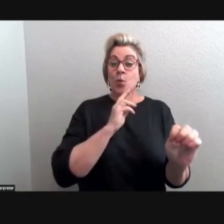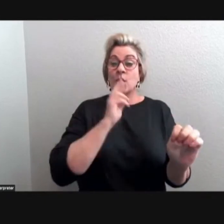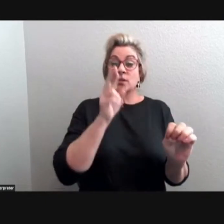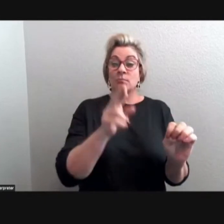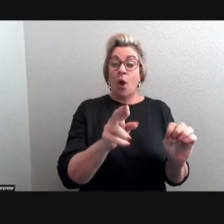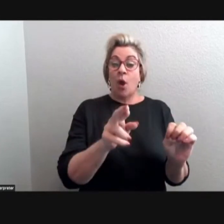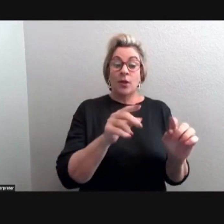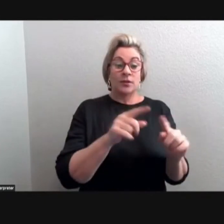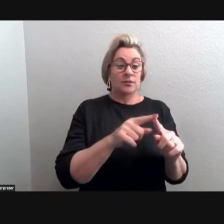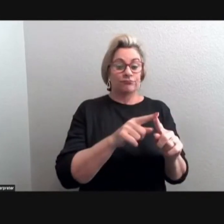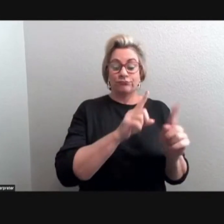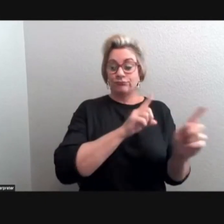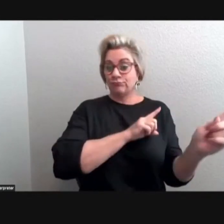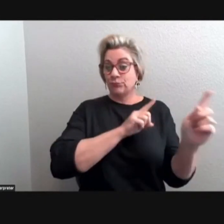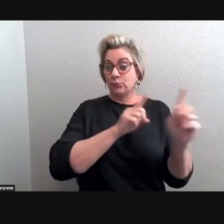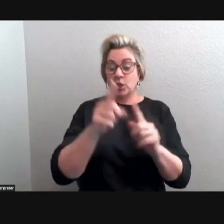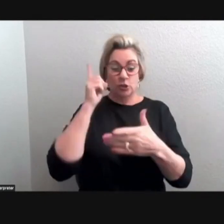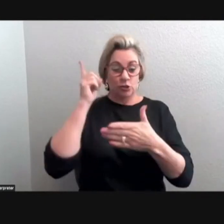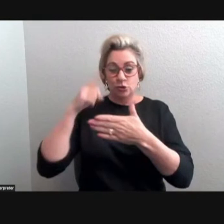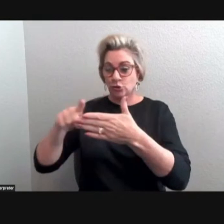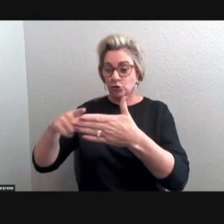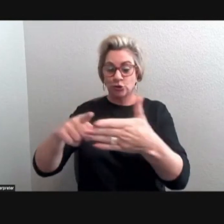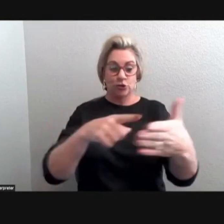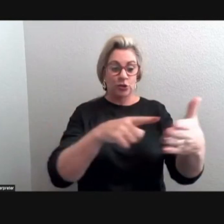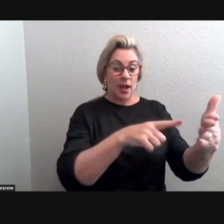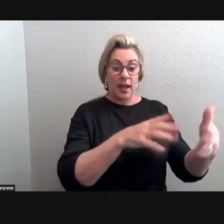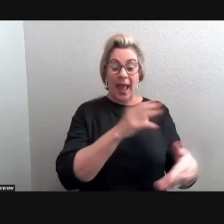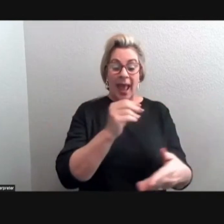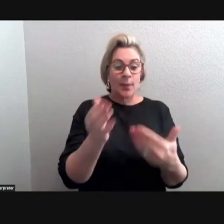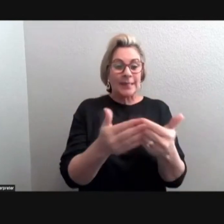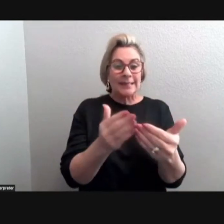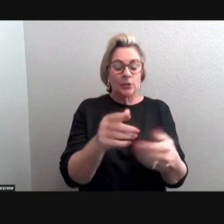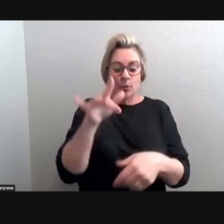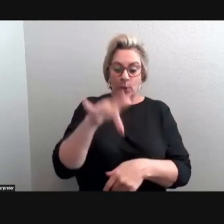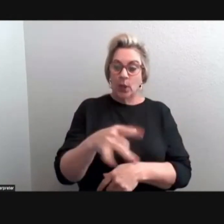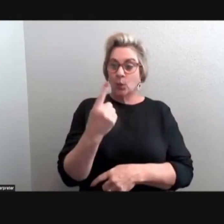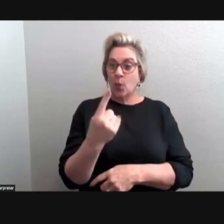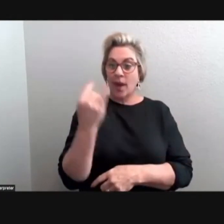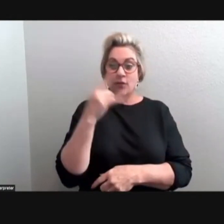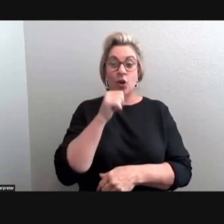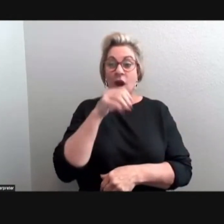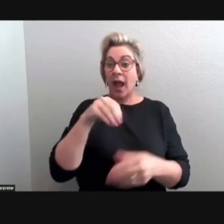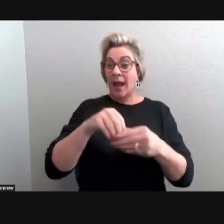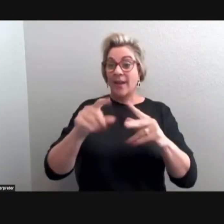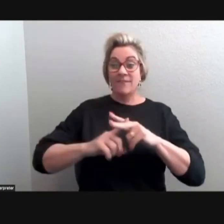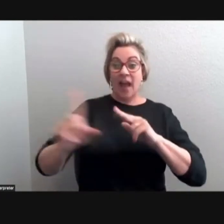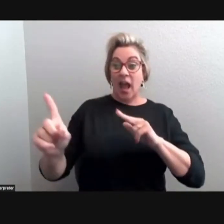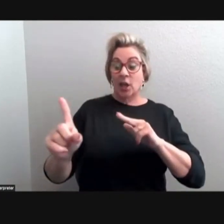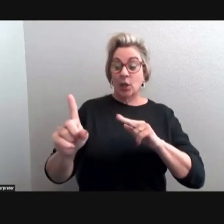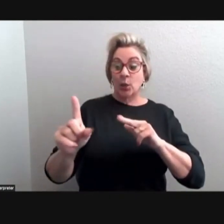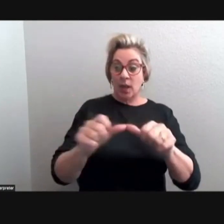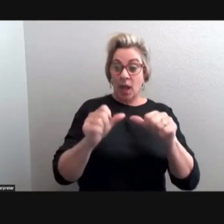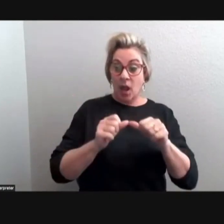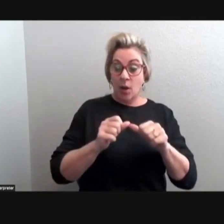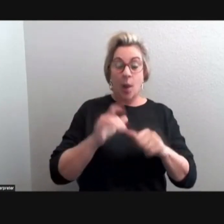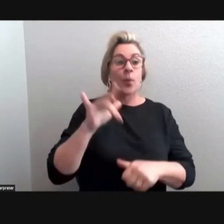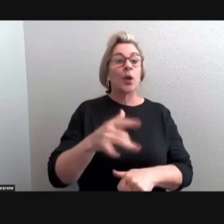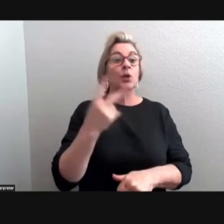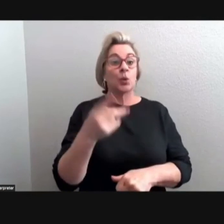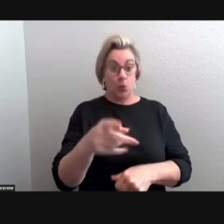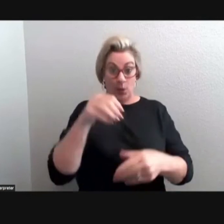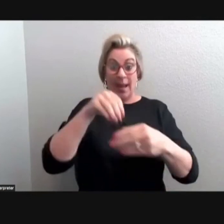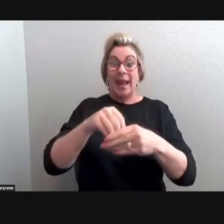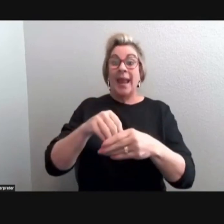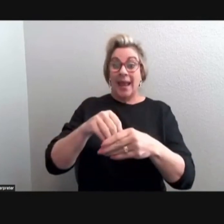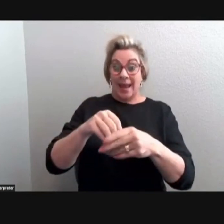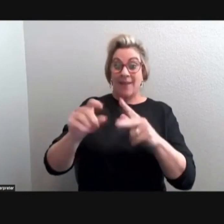check in on all our folks. And it was as simple as press 1 if you're not in the evacuation zone, press 2 if you are in the evacuation zone,